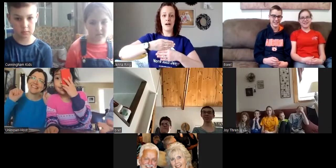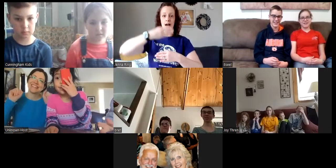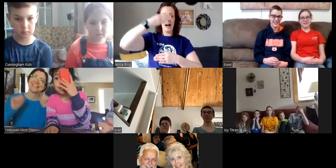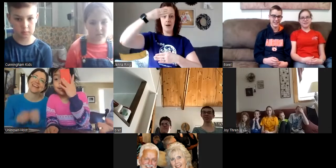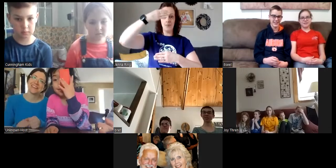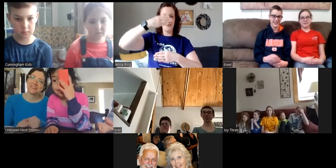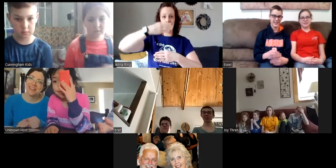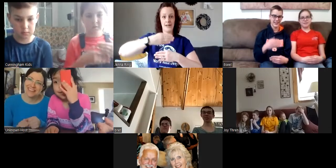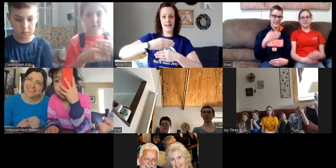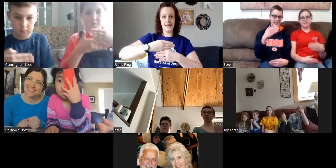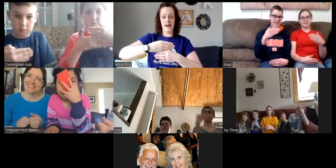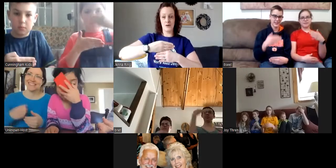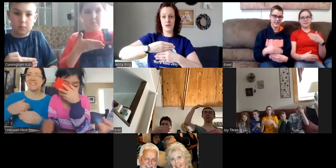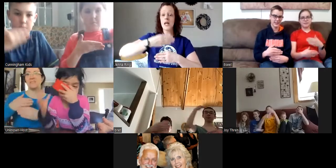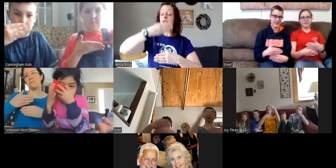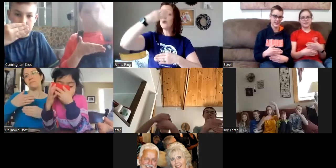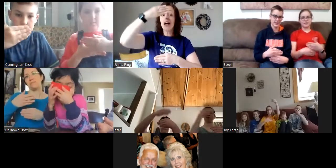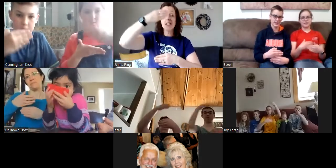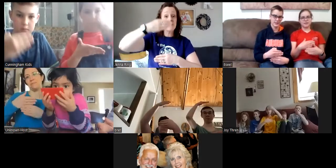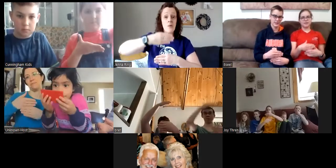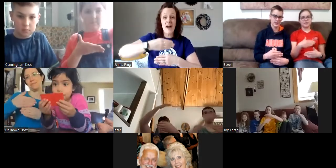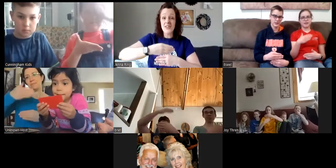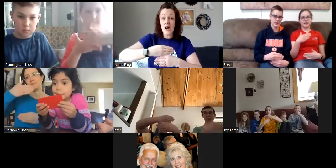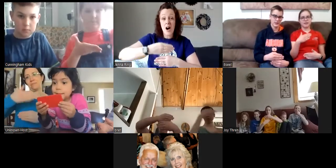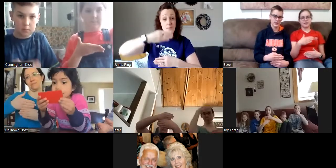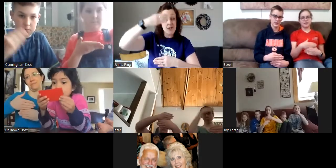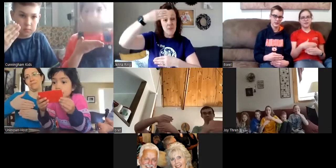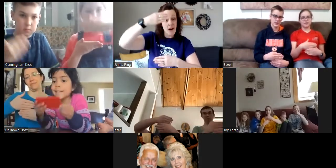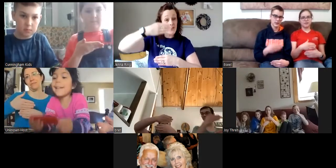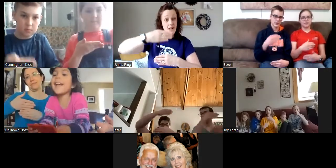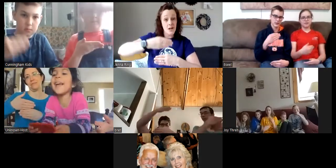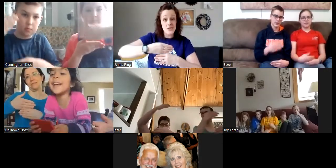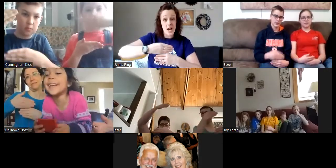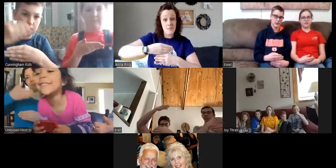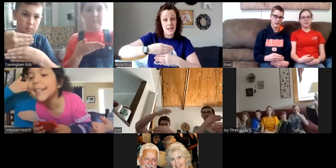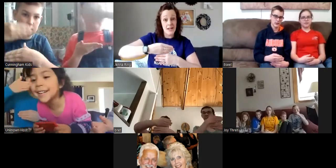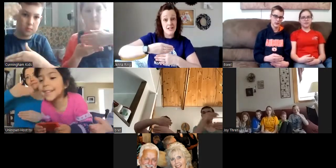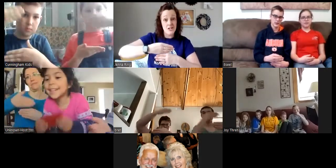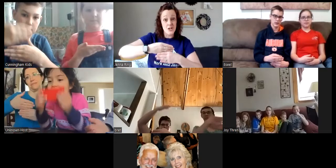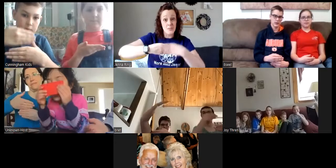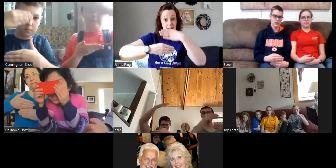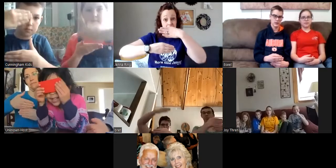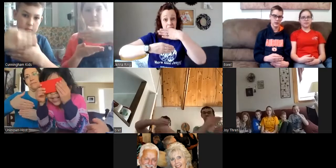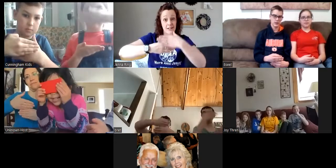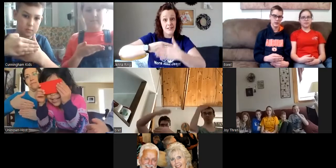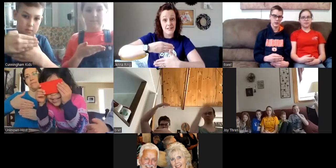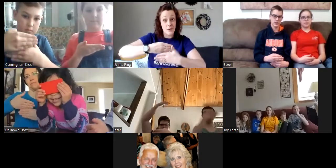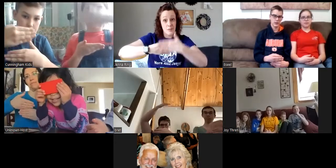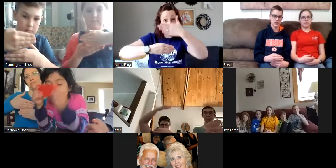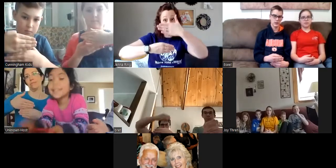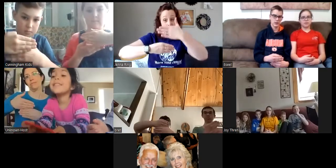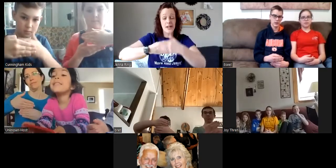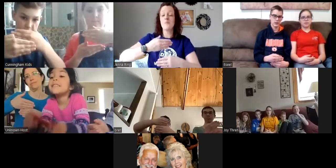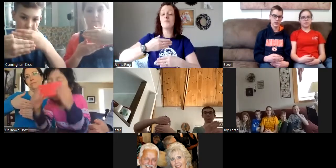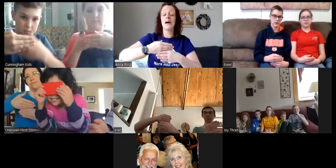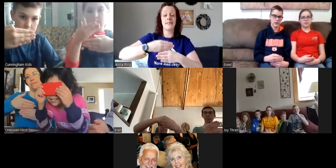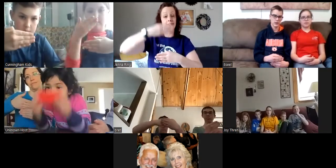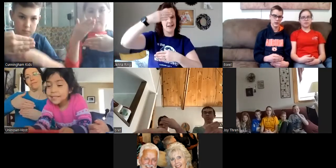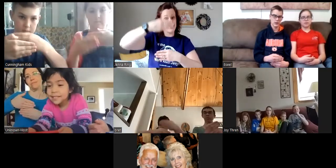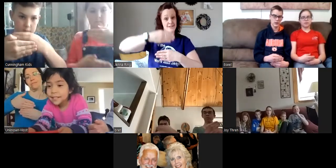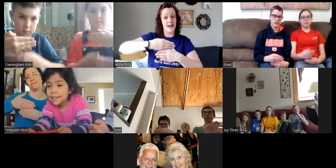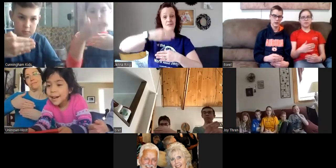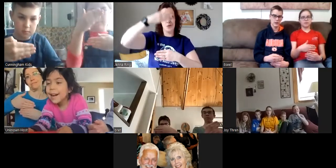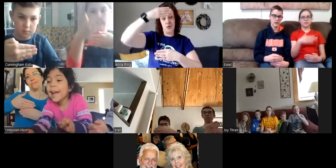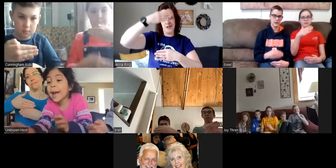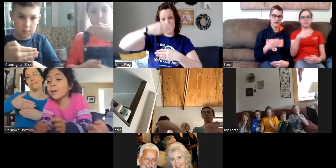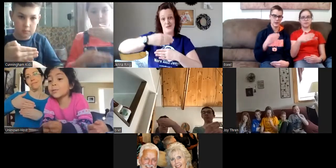go up and down. Don't ask me why the top is the part that goes up, because it should be like the bottom going up, but